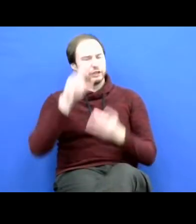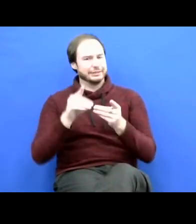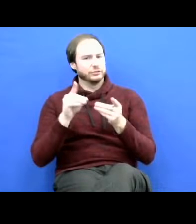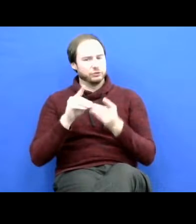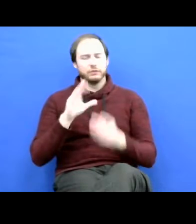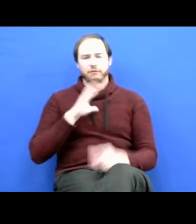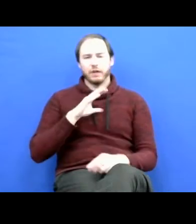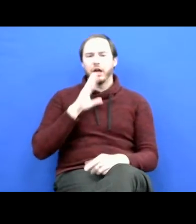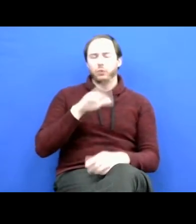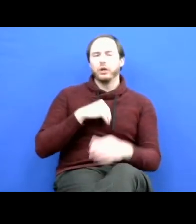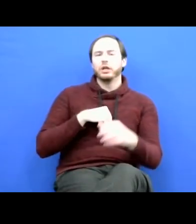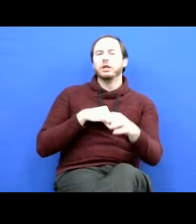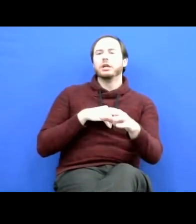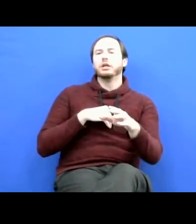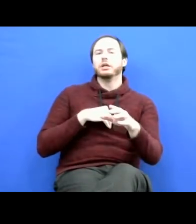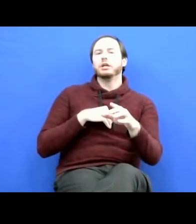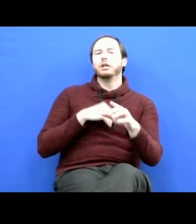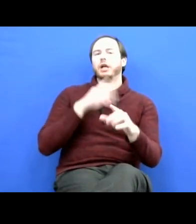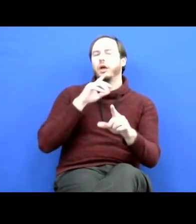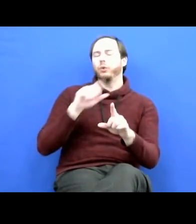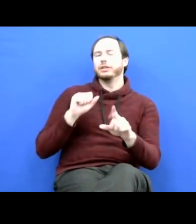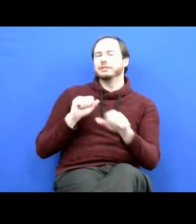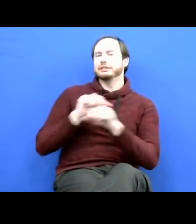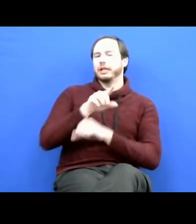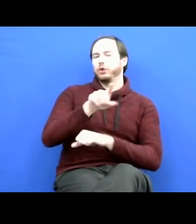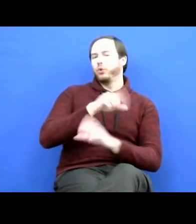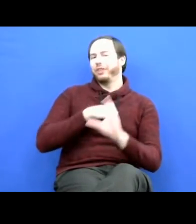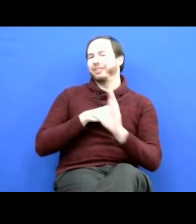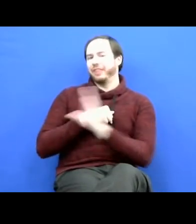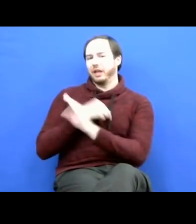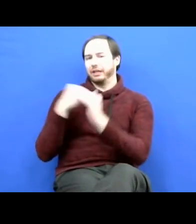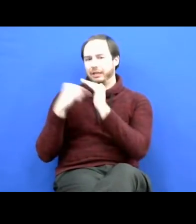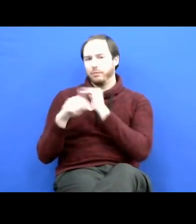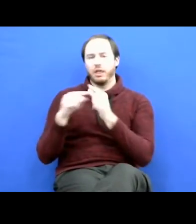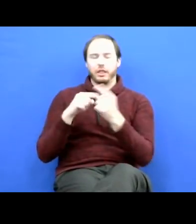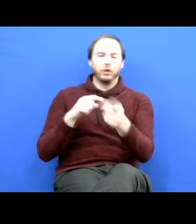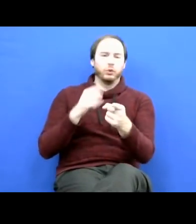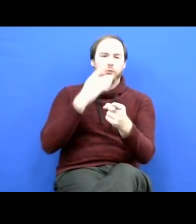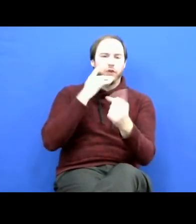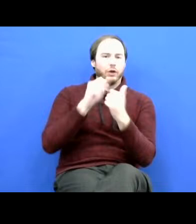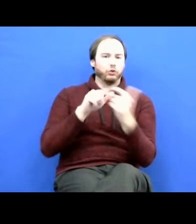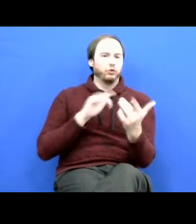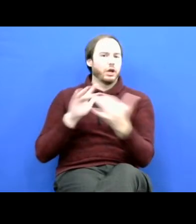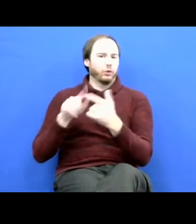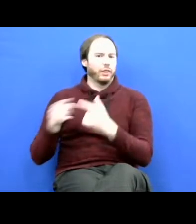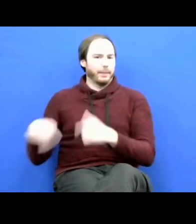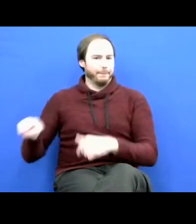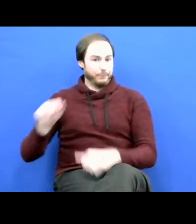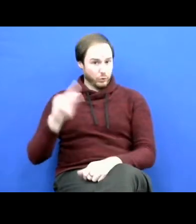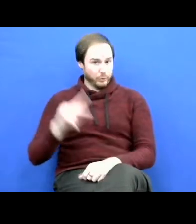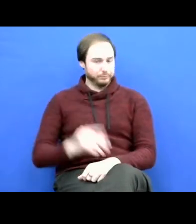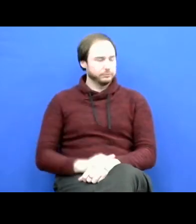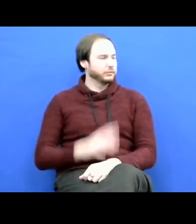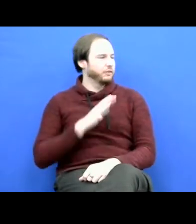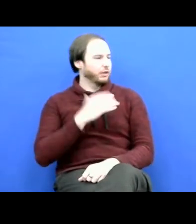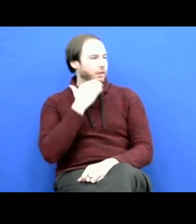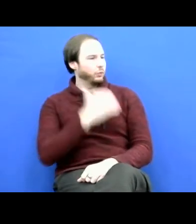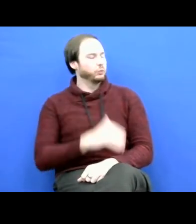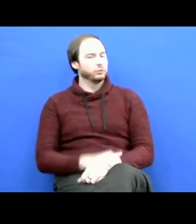you theirs and you can contact them from whichever email you wish to use. That's fine, sir. Thank you.